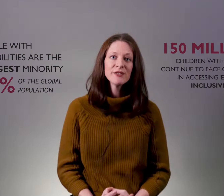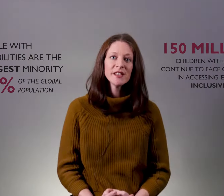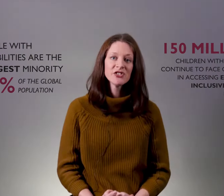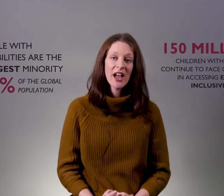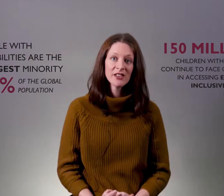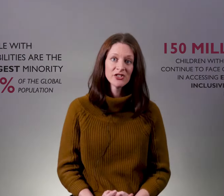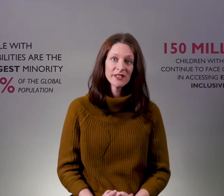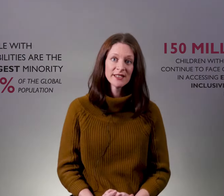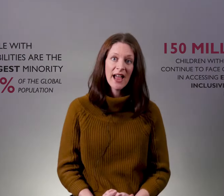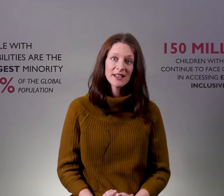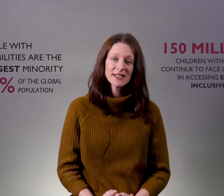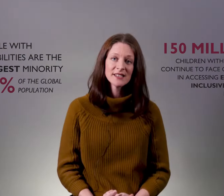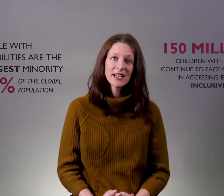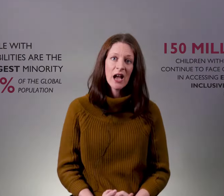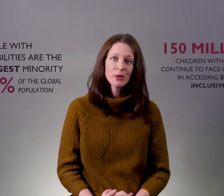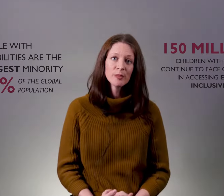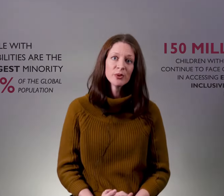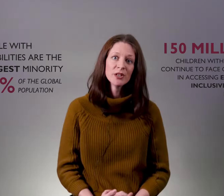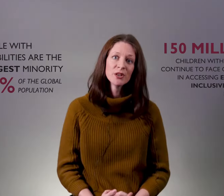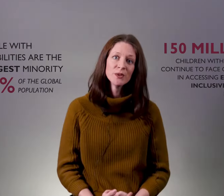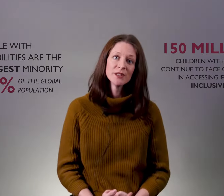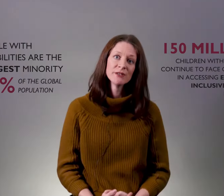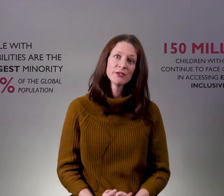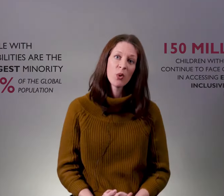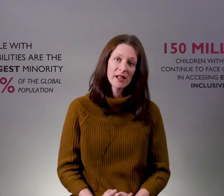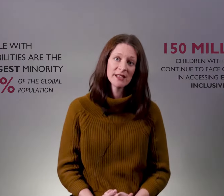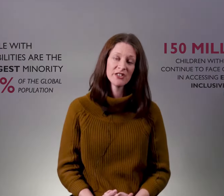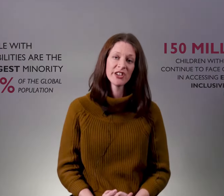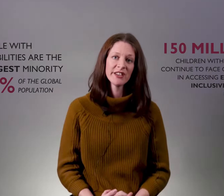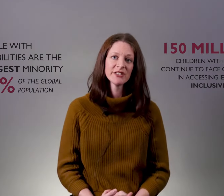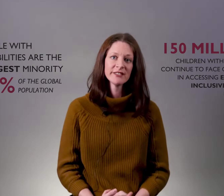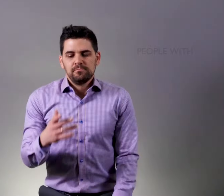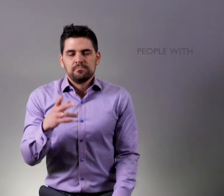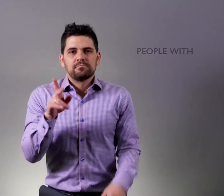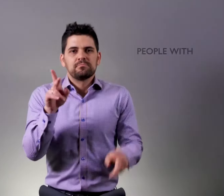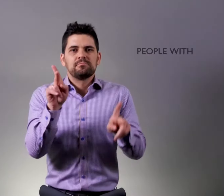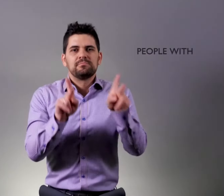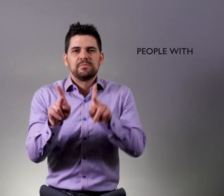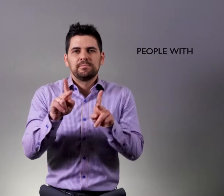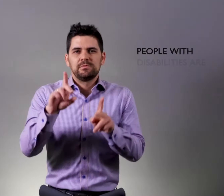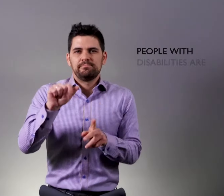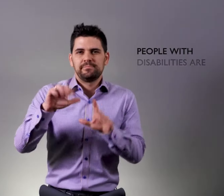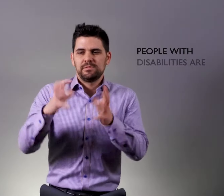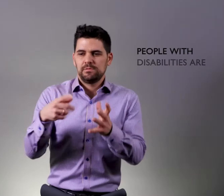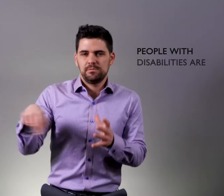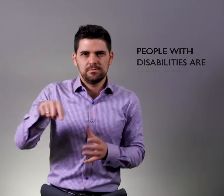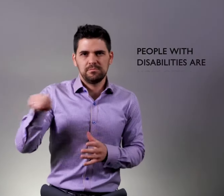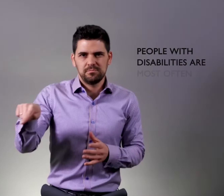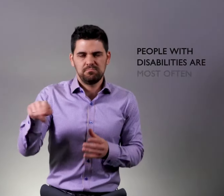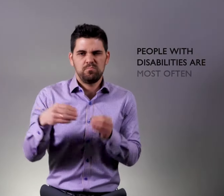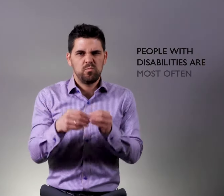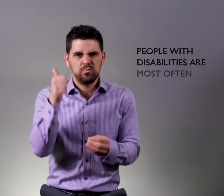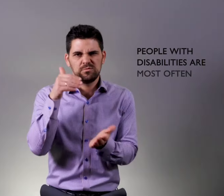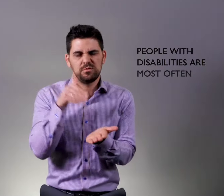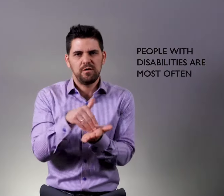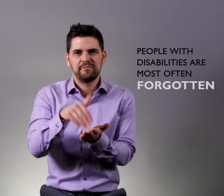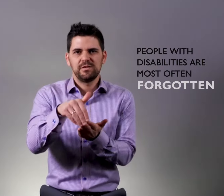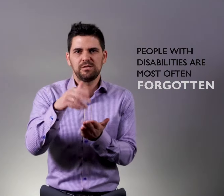face challenges in accessing equitable, inclusive, quality education. People with disabilities are most often